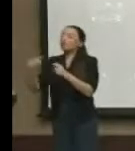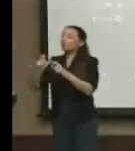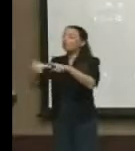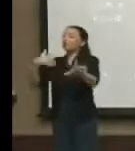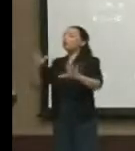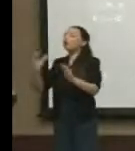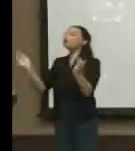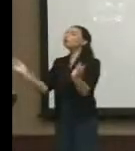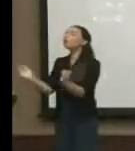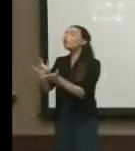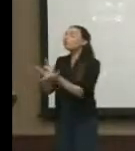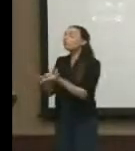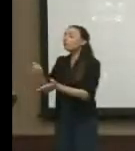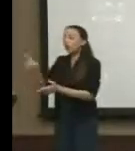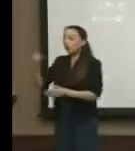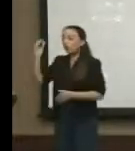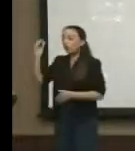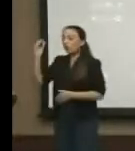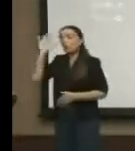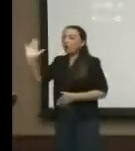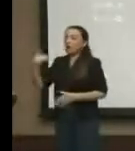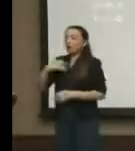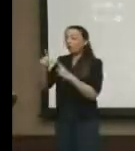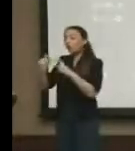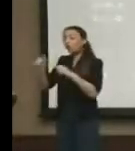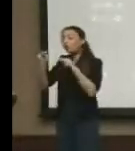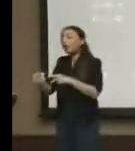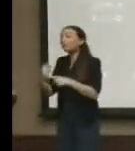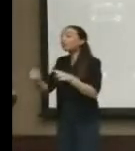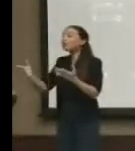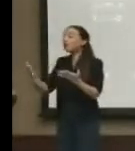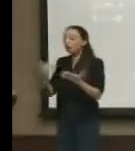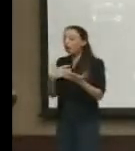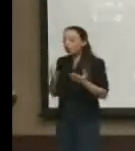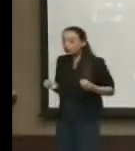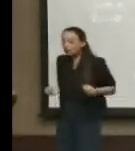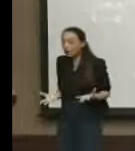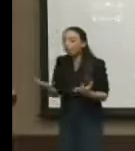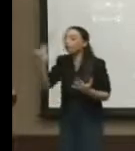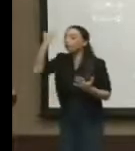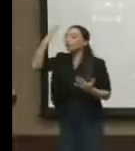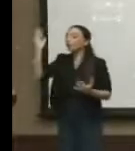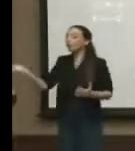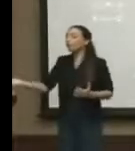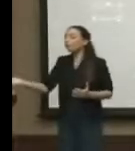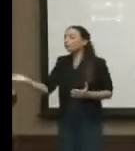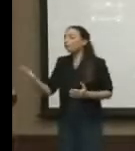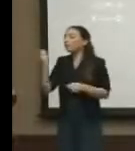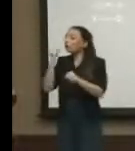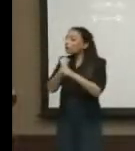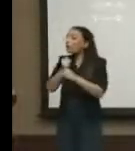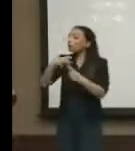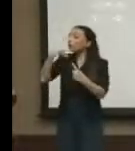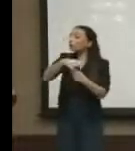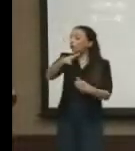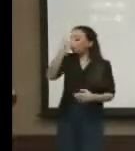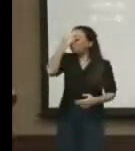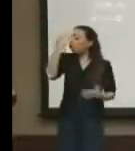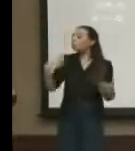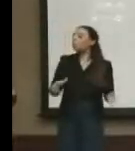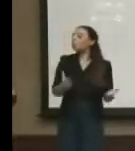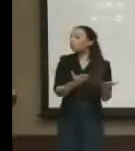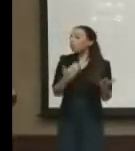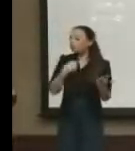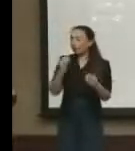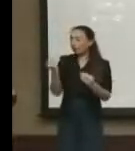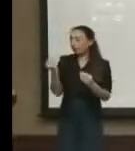there, the challenge that they face is they don't know what to do. And I'll talk about a government department that I visited a few months